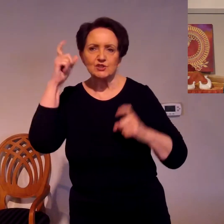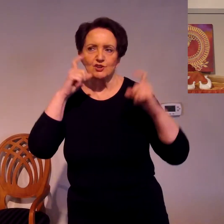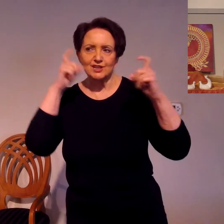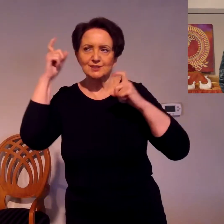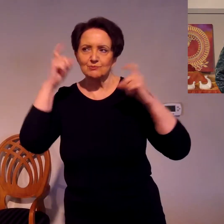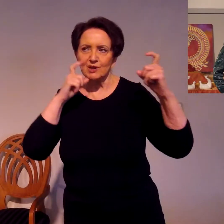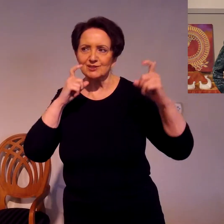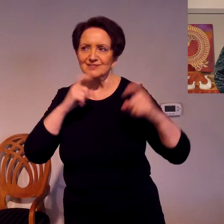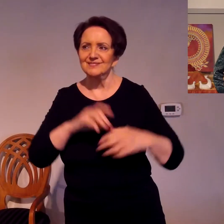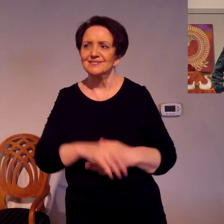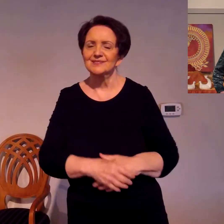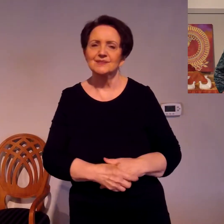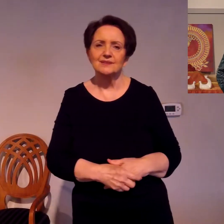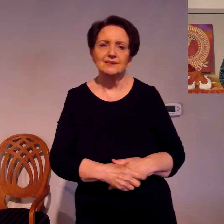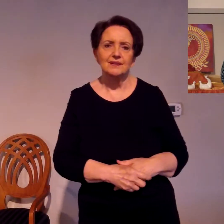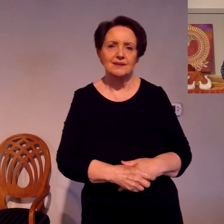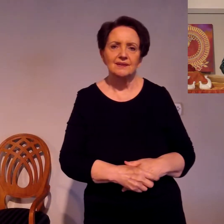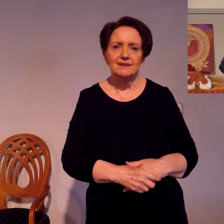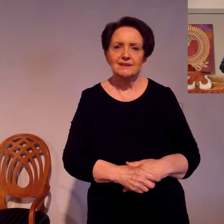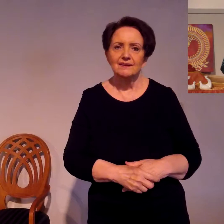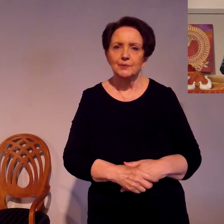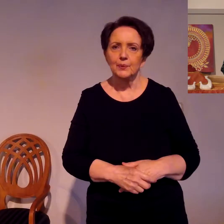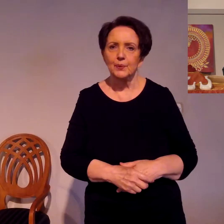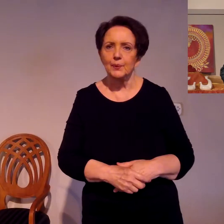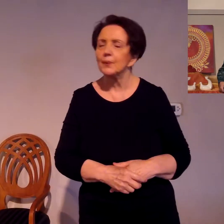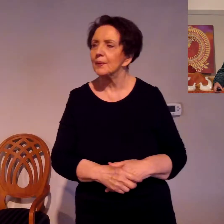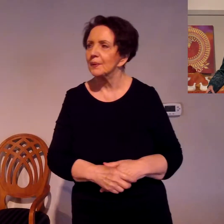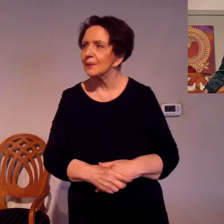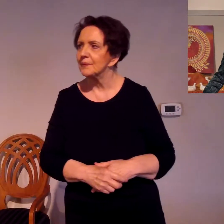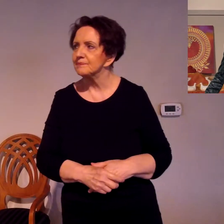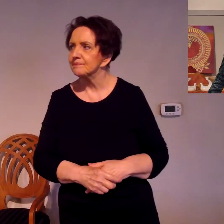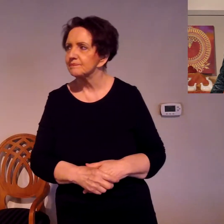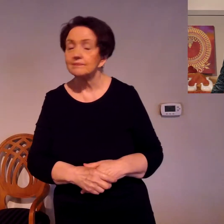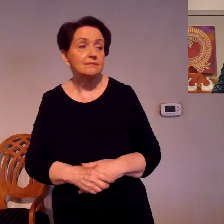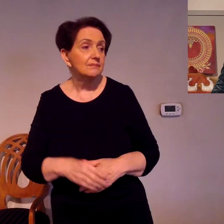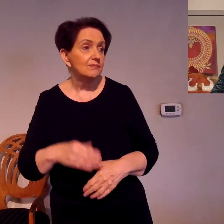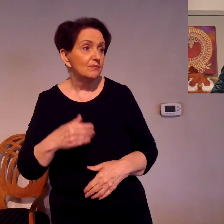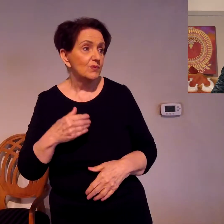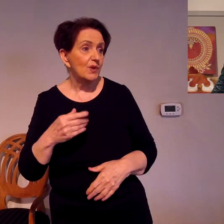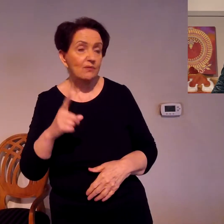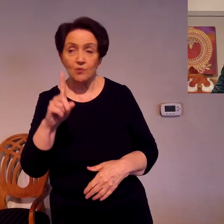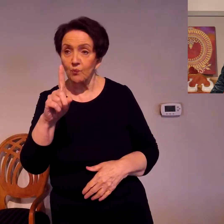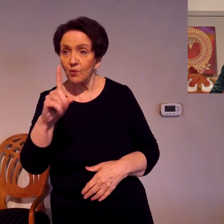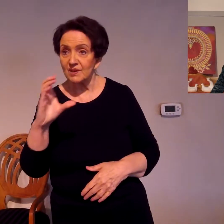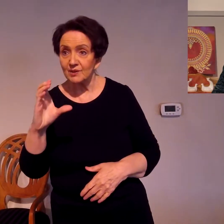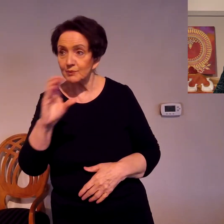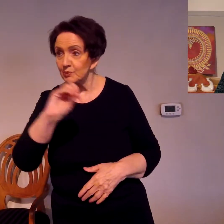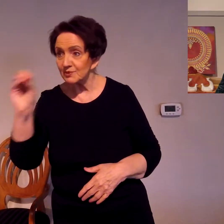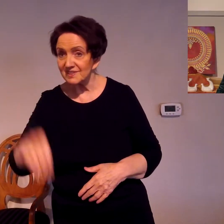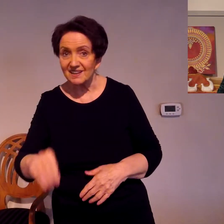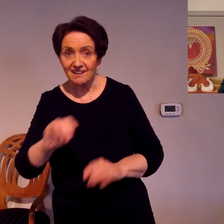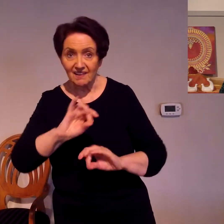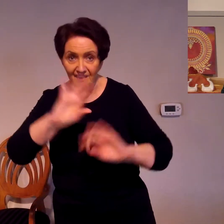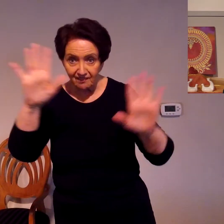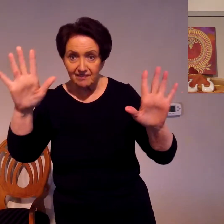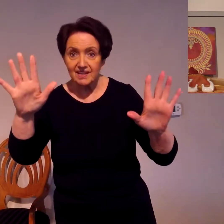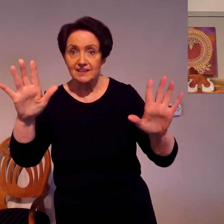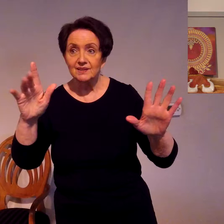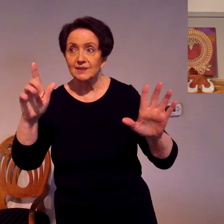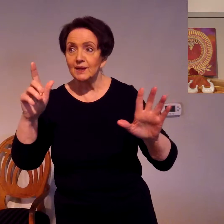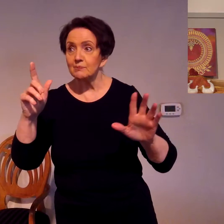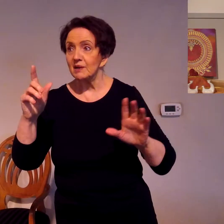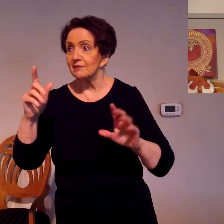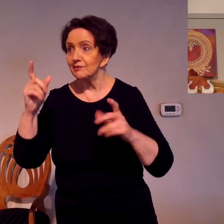Facial expressions. Oh, and do we have 100% clarity about every facial